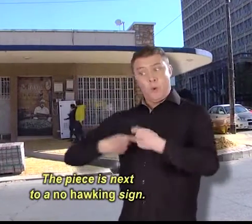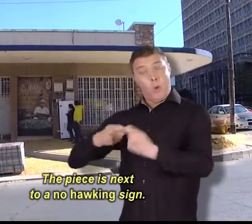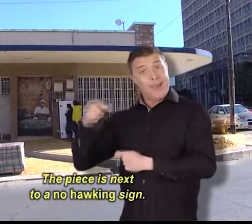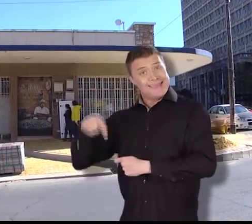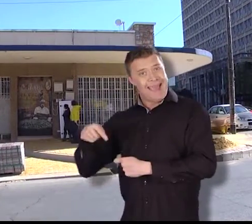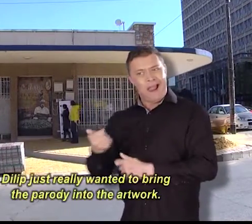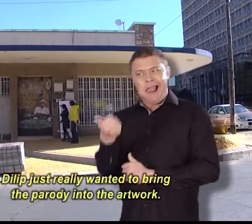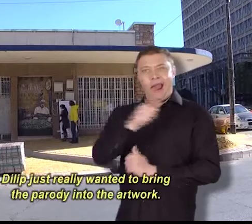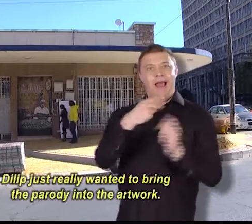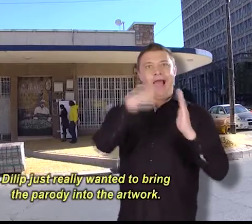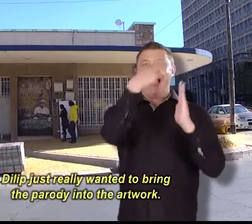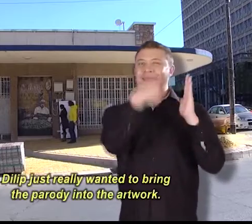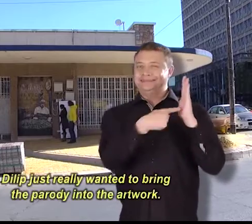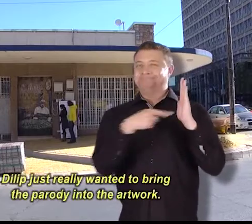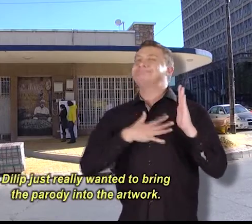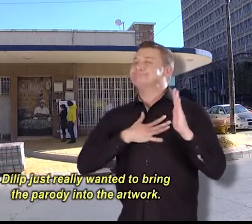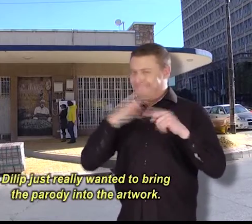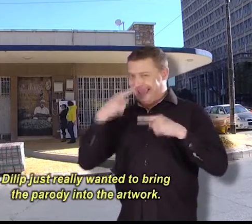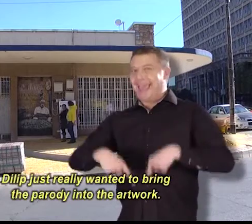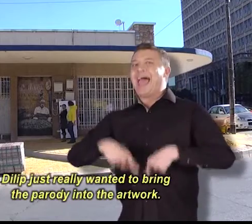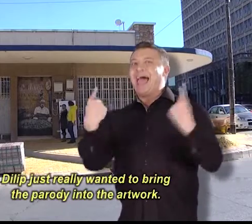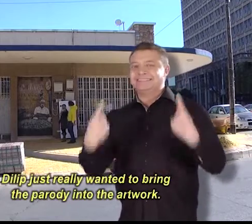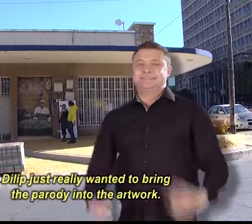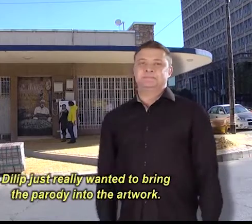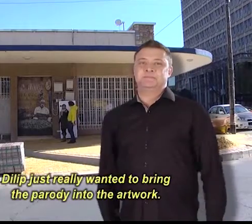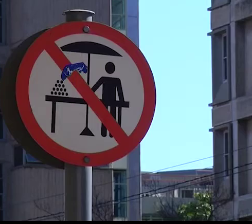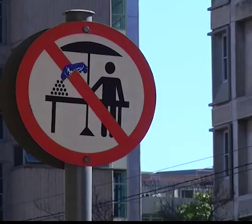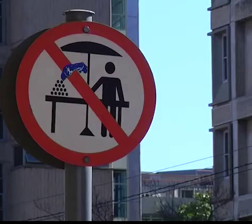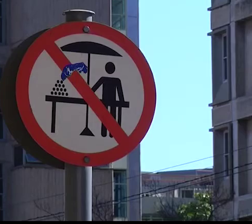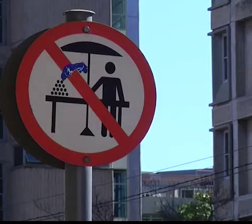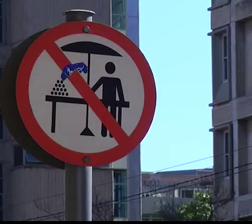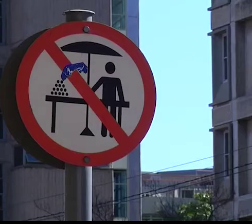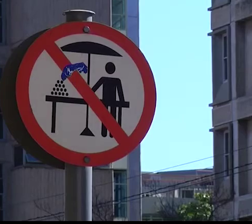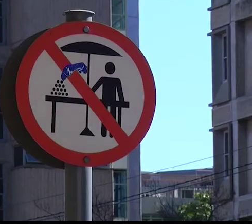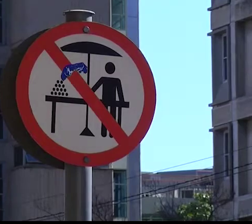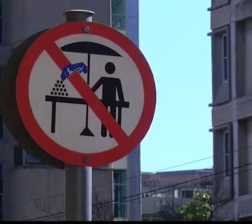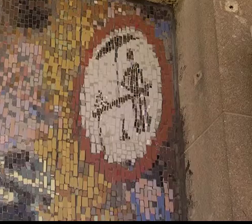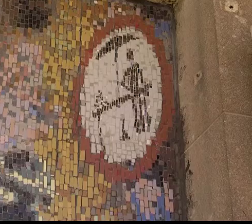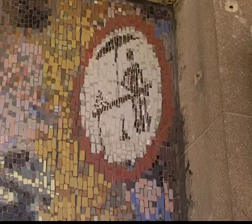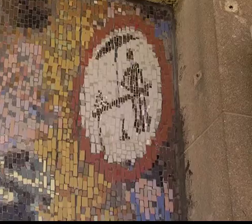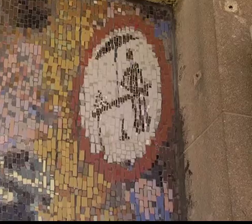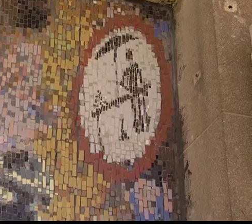hawking sign. And he just really wanted to bring the parody into the artwork.